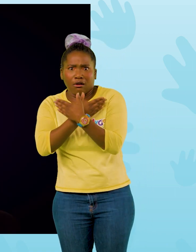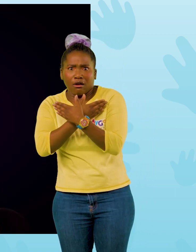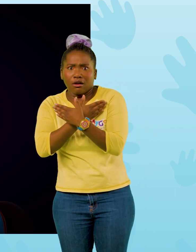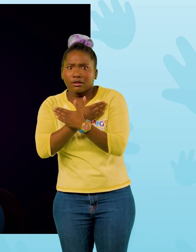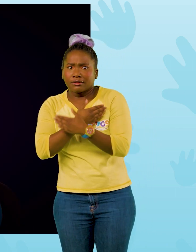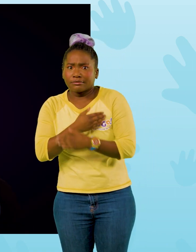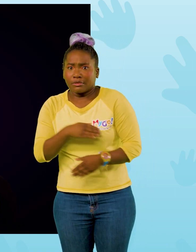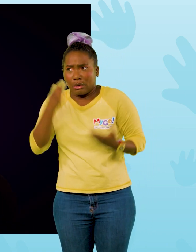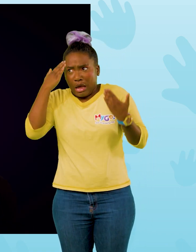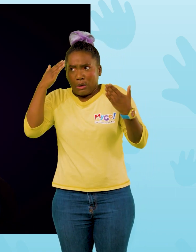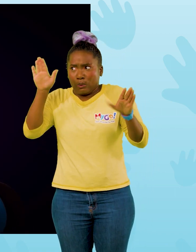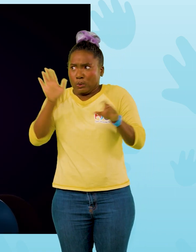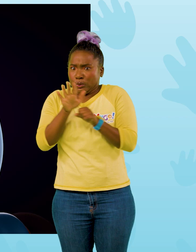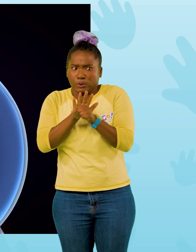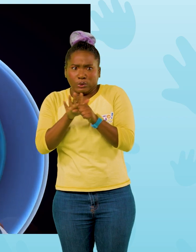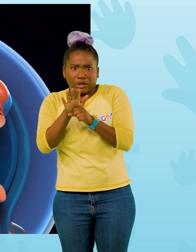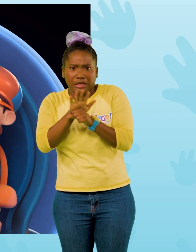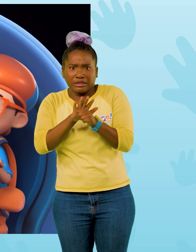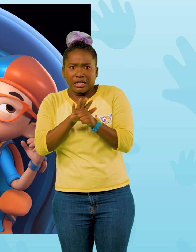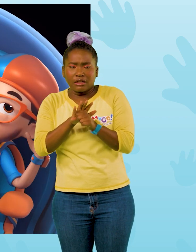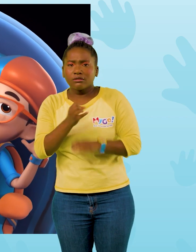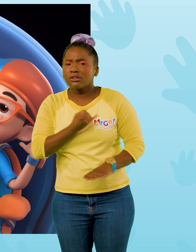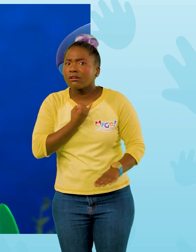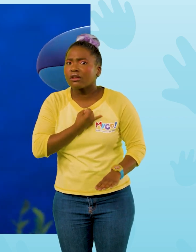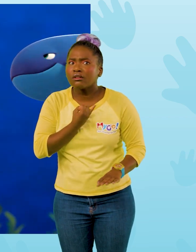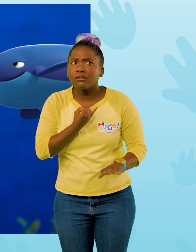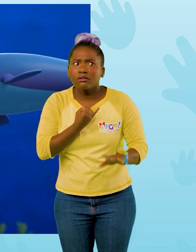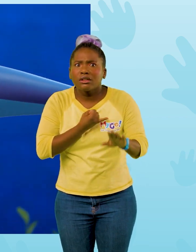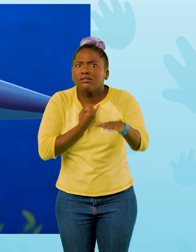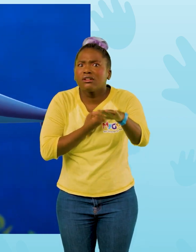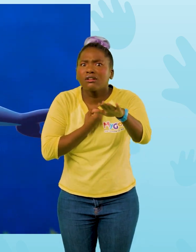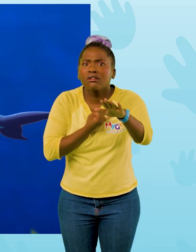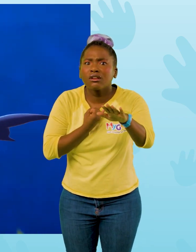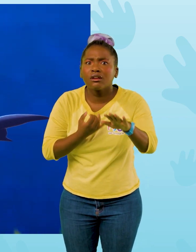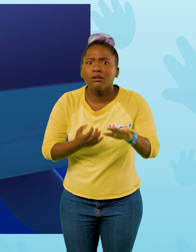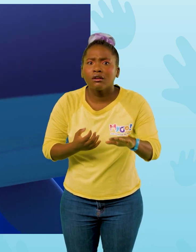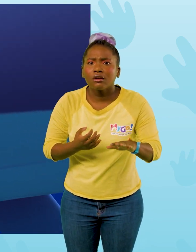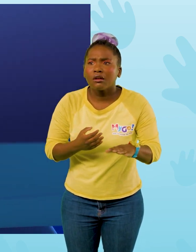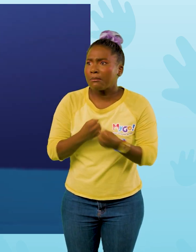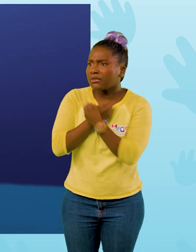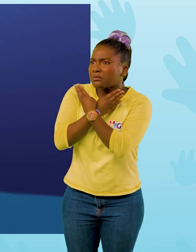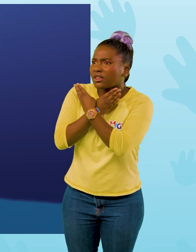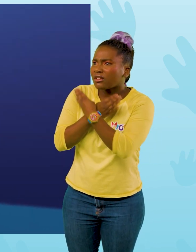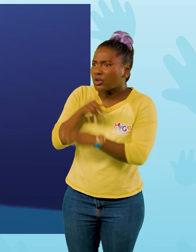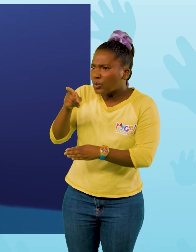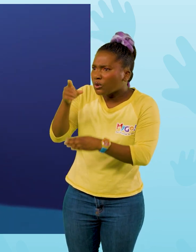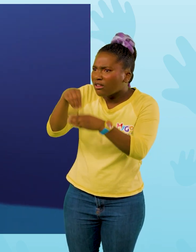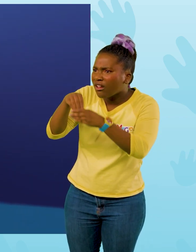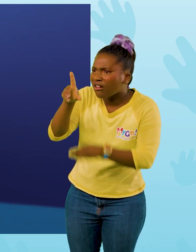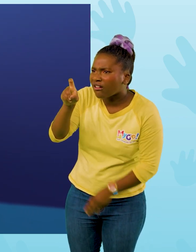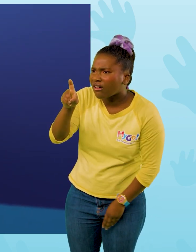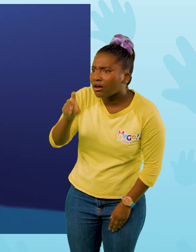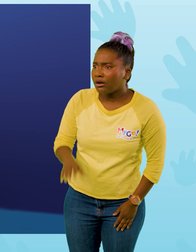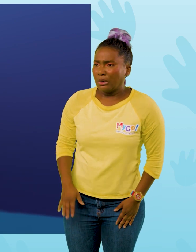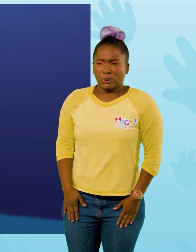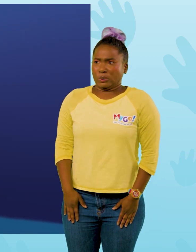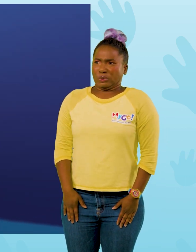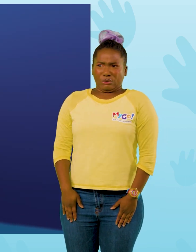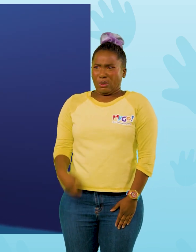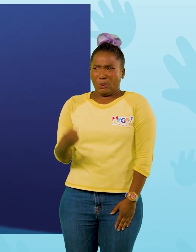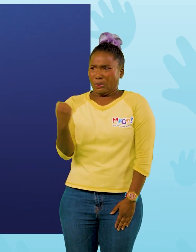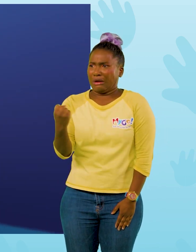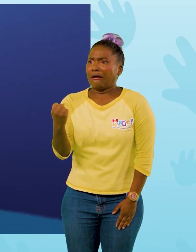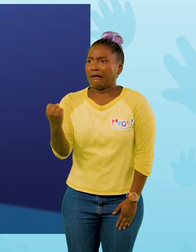here. Wherever we are. Jerry! Jerry? Blippi, is that you in there? Oh